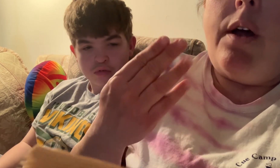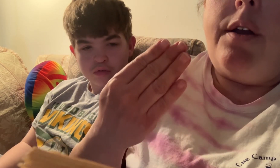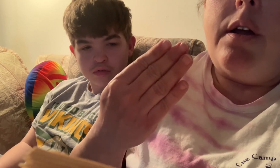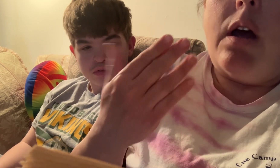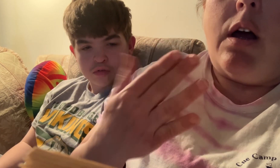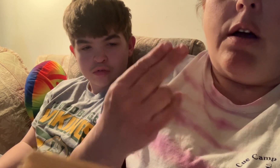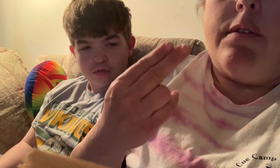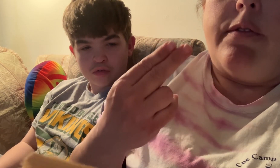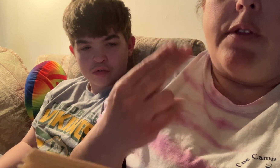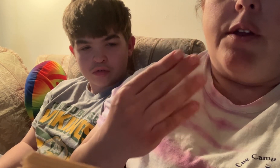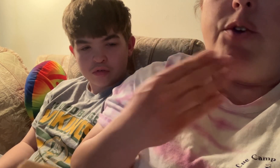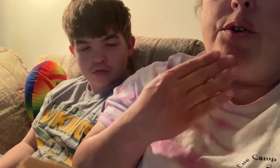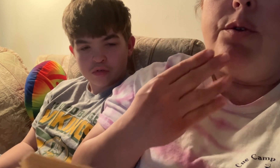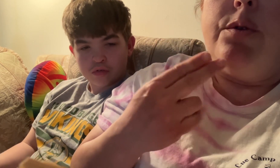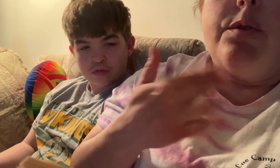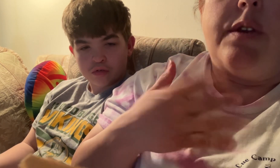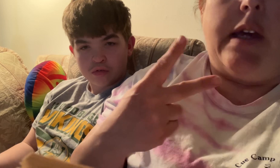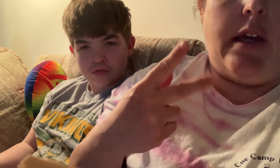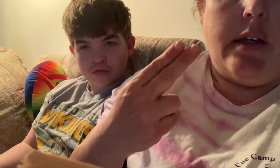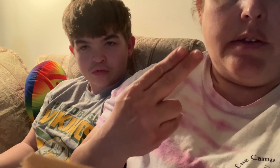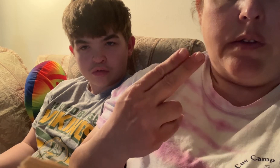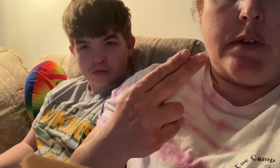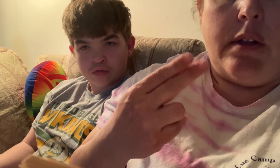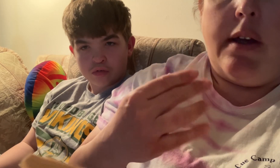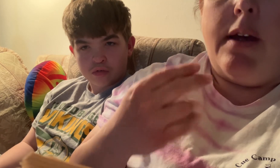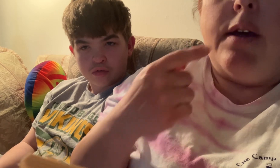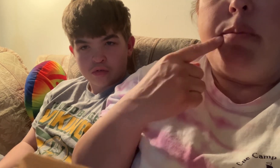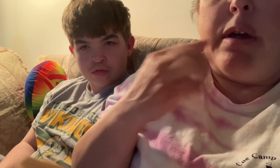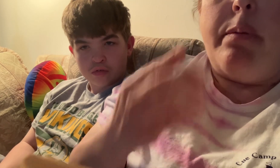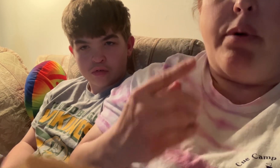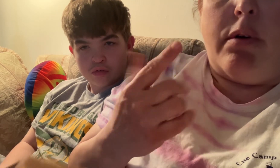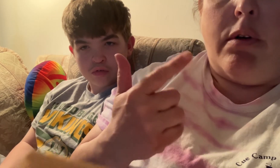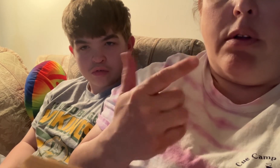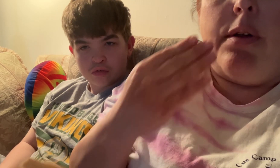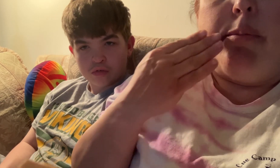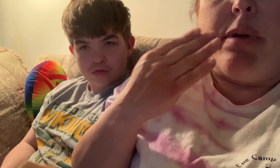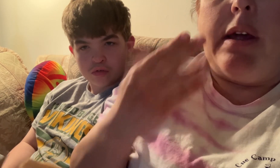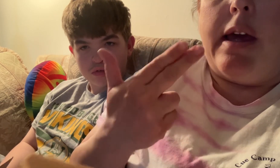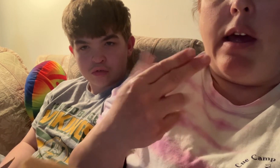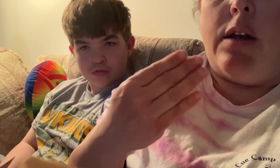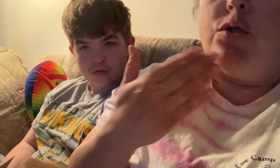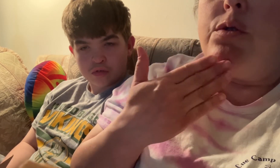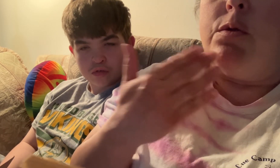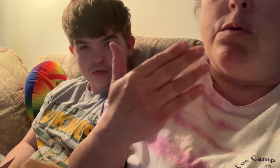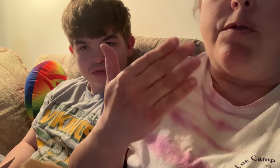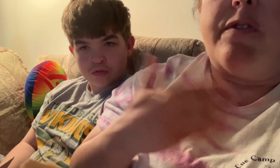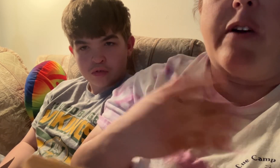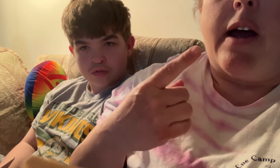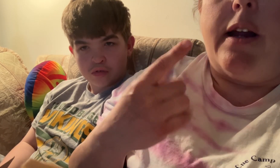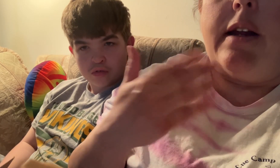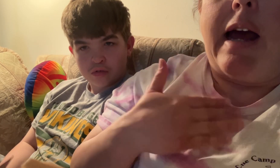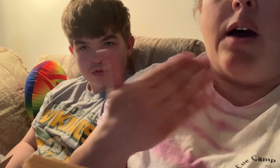One of the new things people began to find